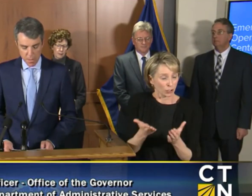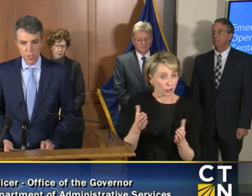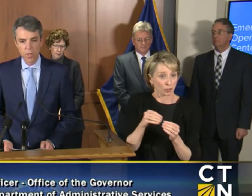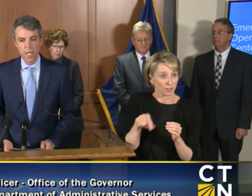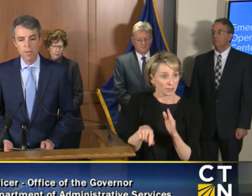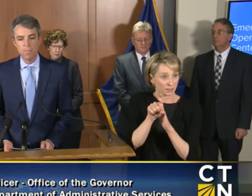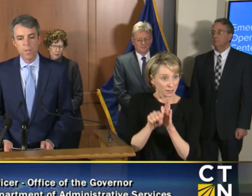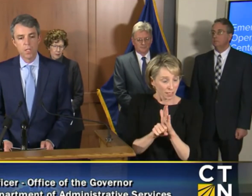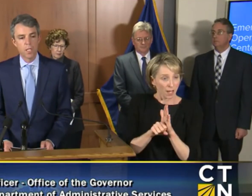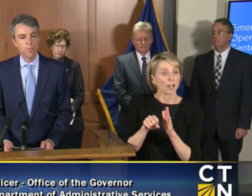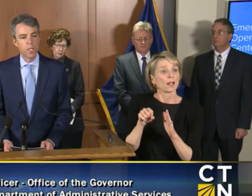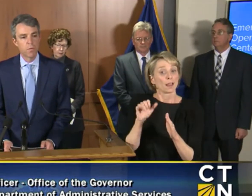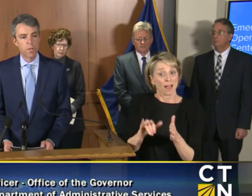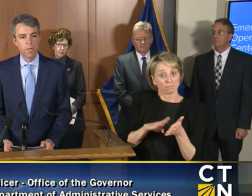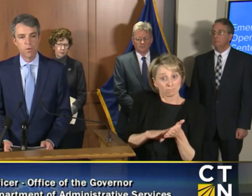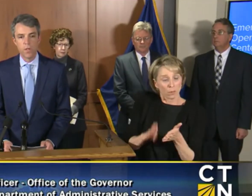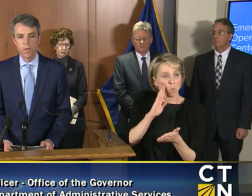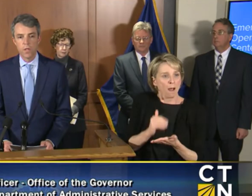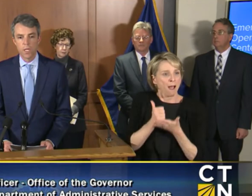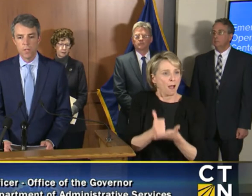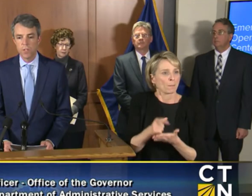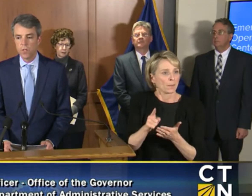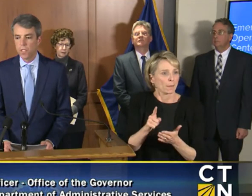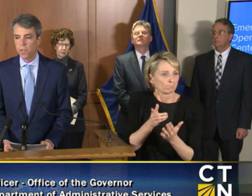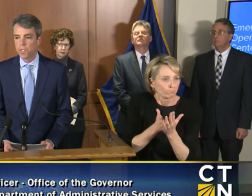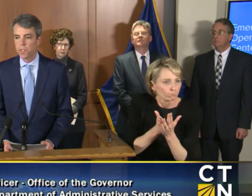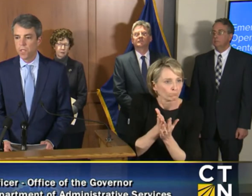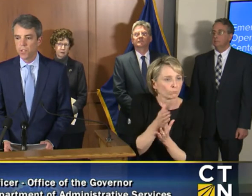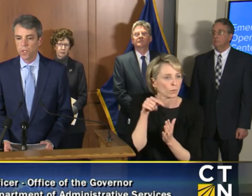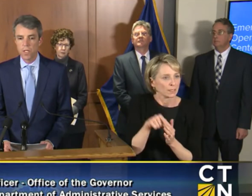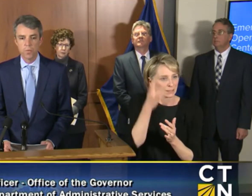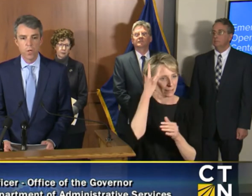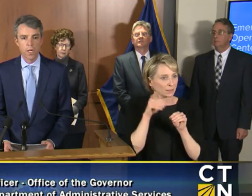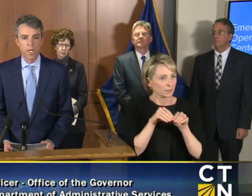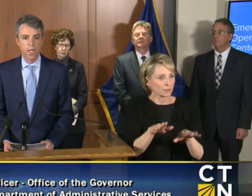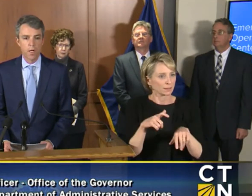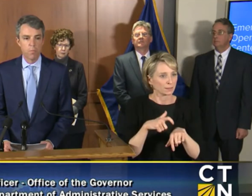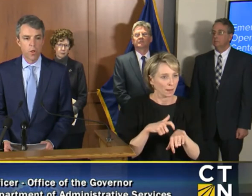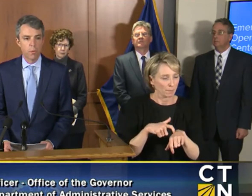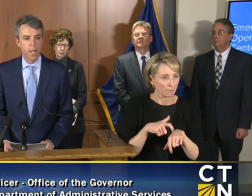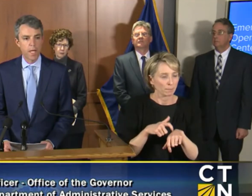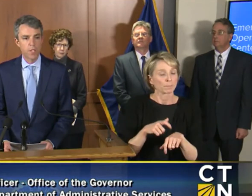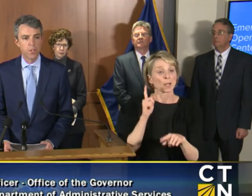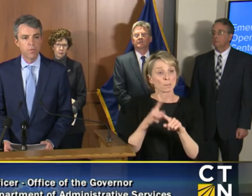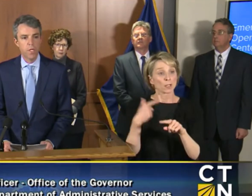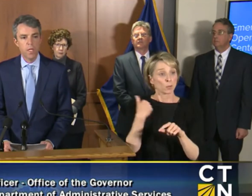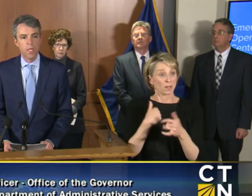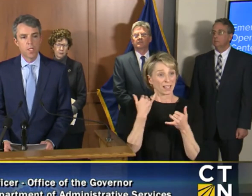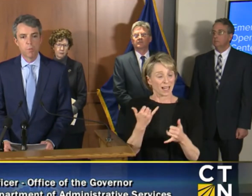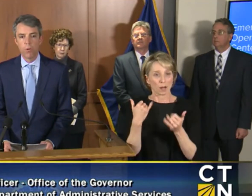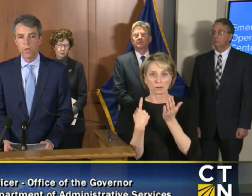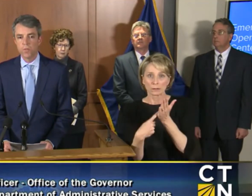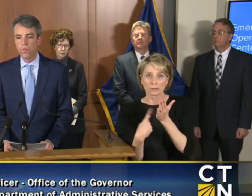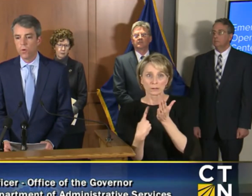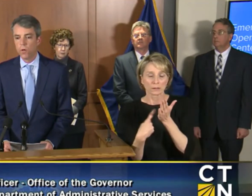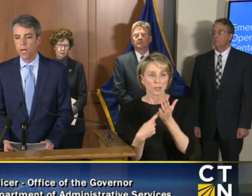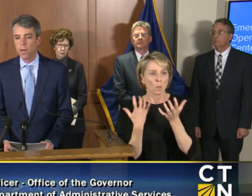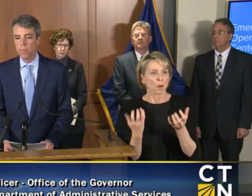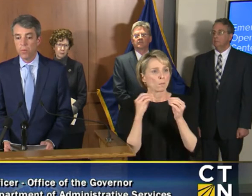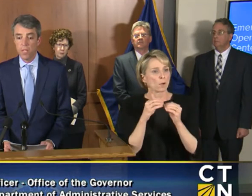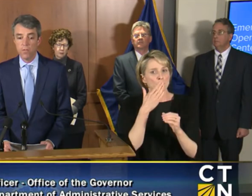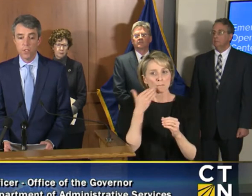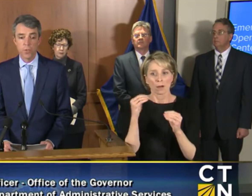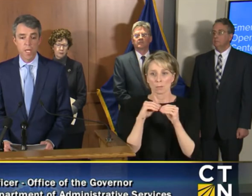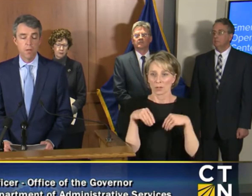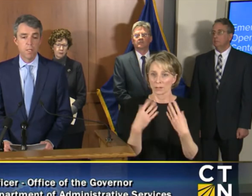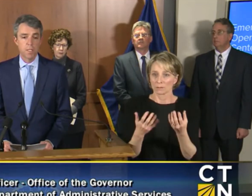And Commissioner Lamont, in collaboration with a number of other commissioners in the legislature, is working on a broader package of supports for